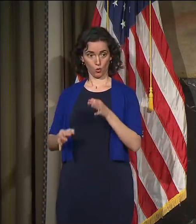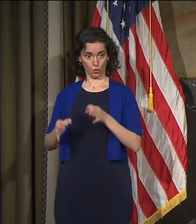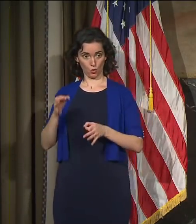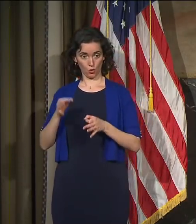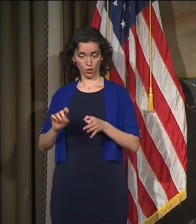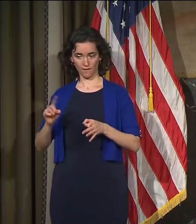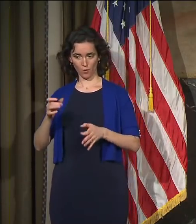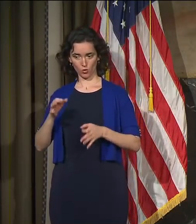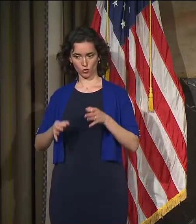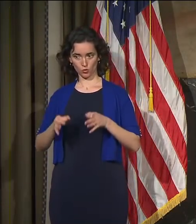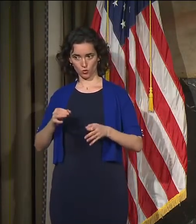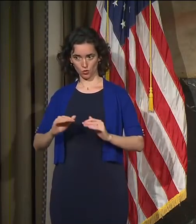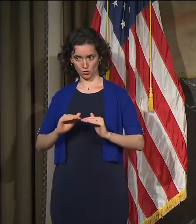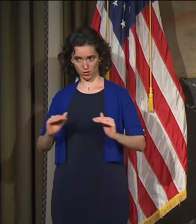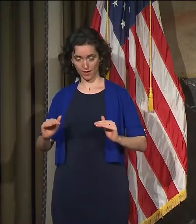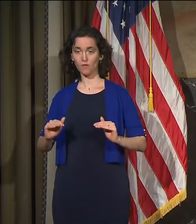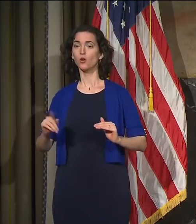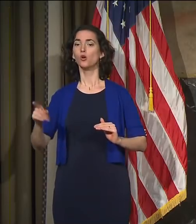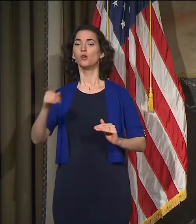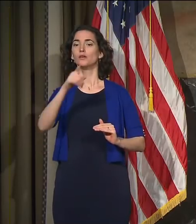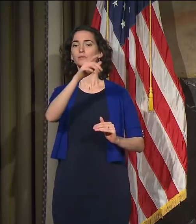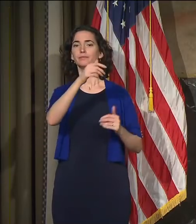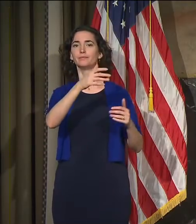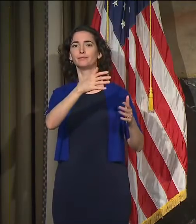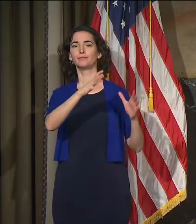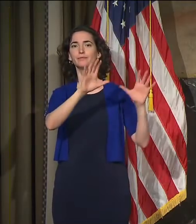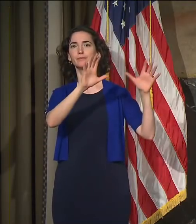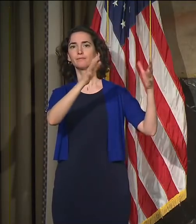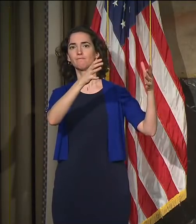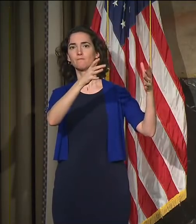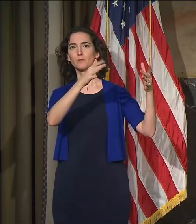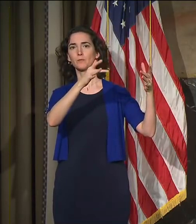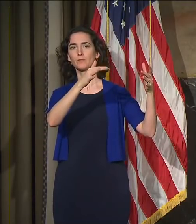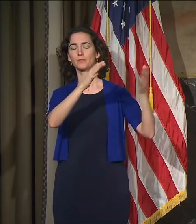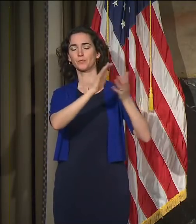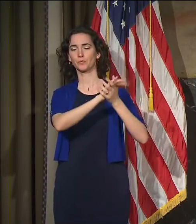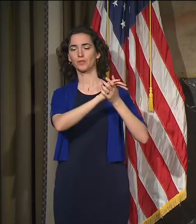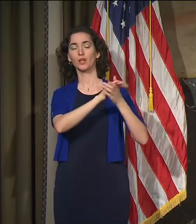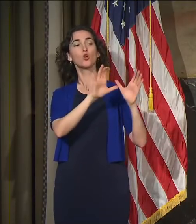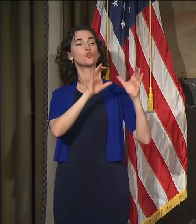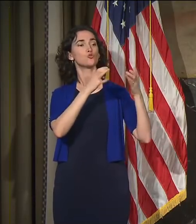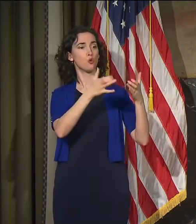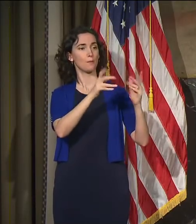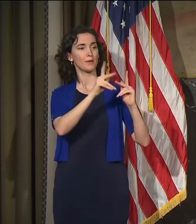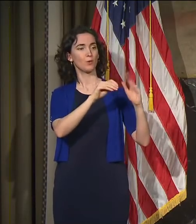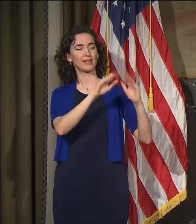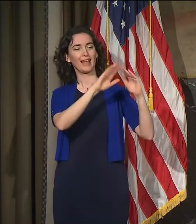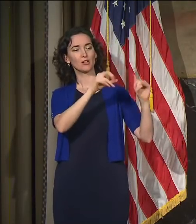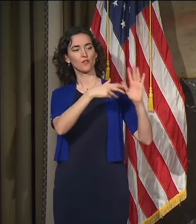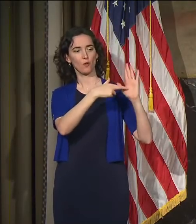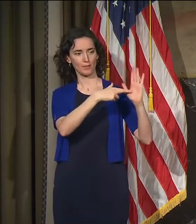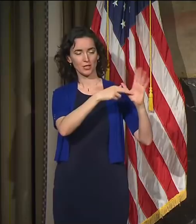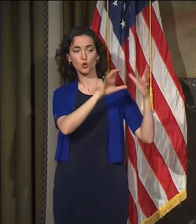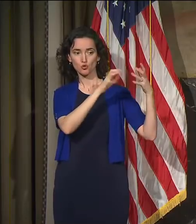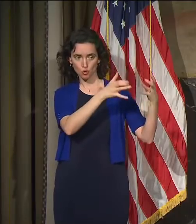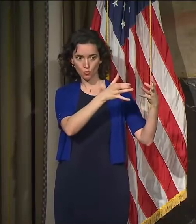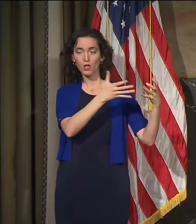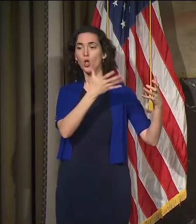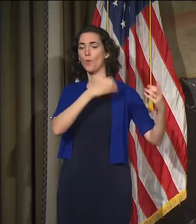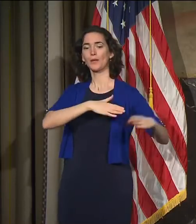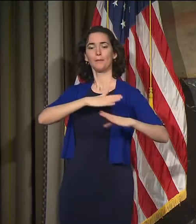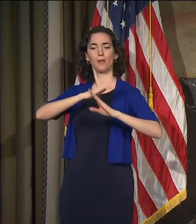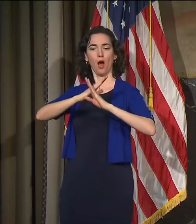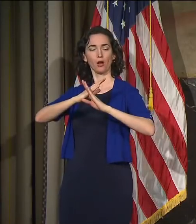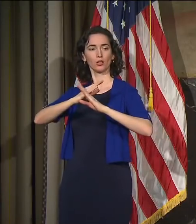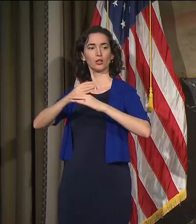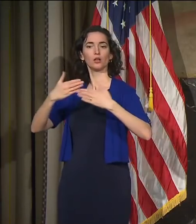to end the public health emergency by a group of folks in the House of Representatives.